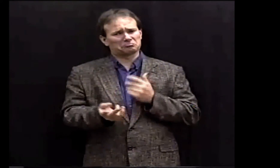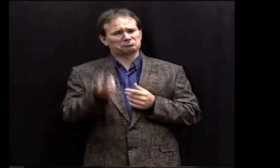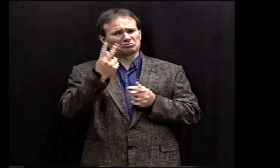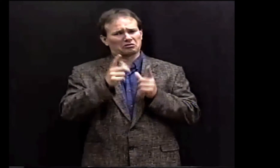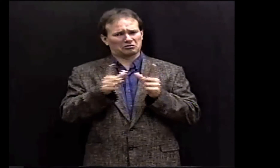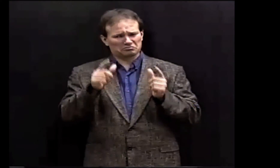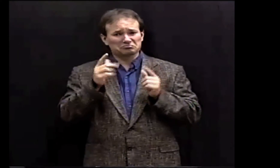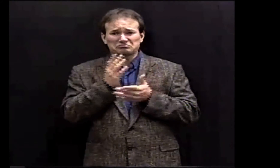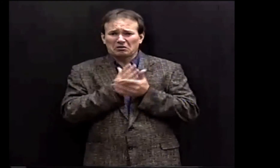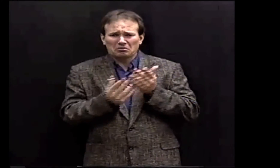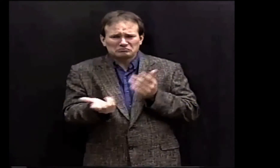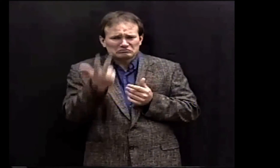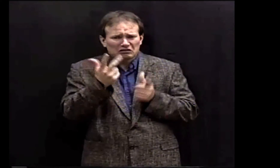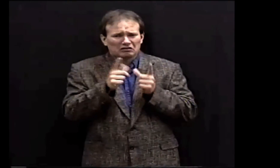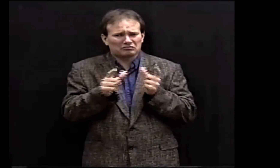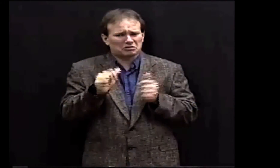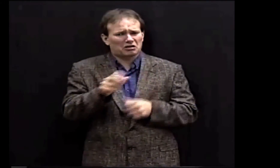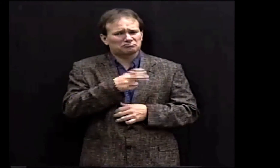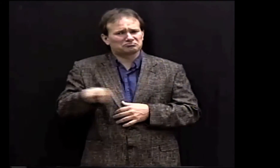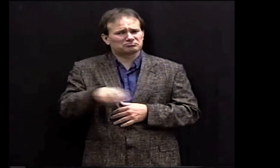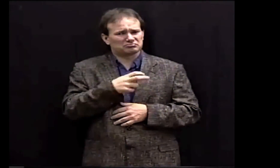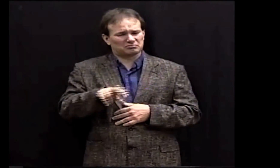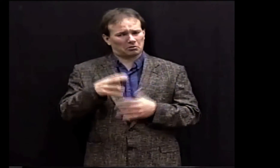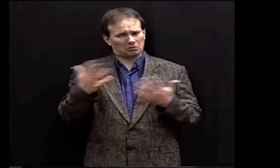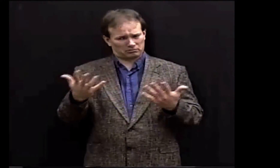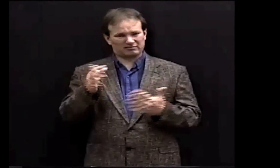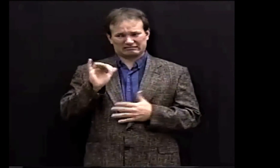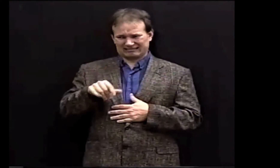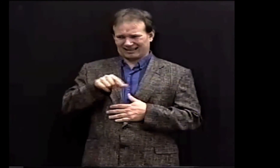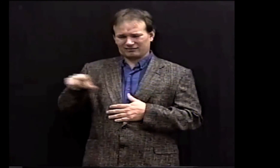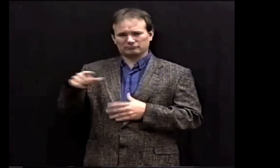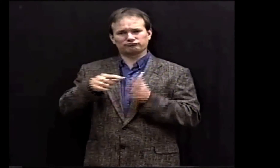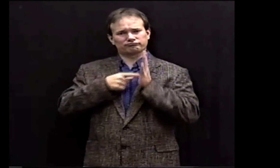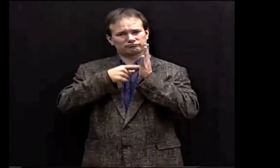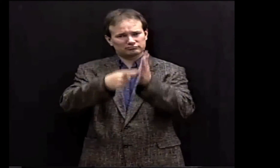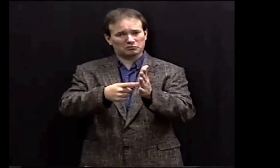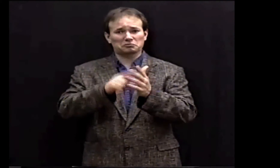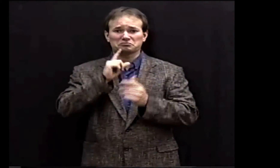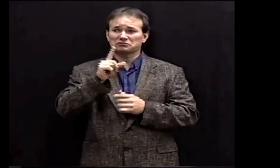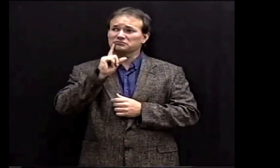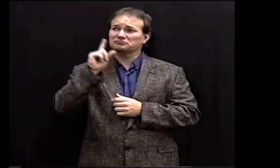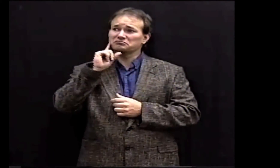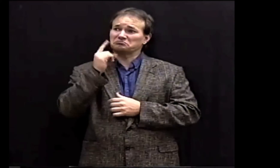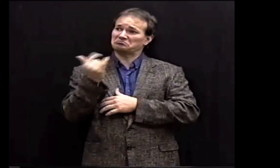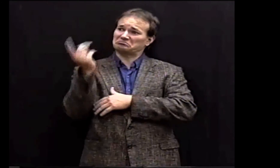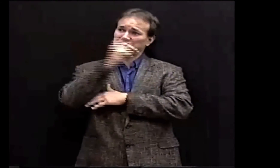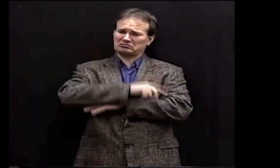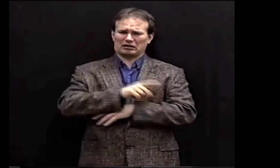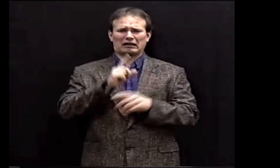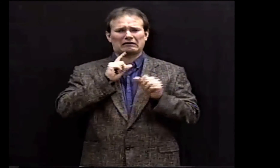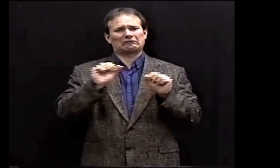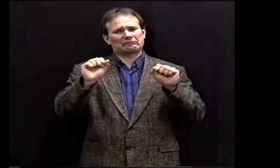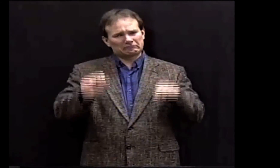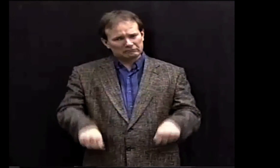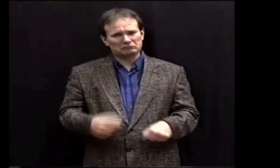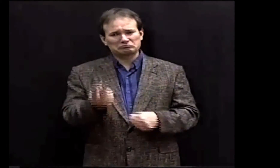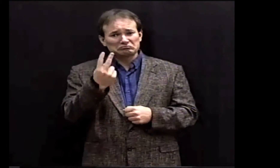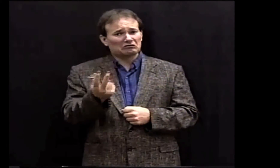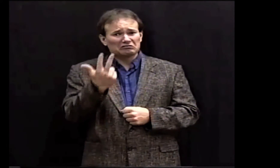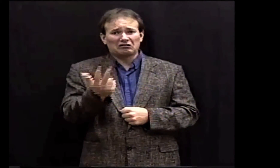We are seeing that deaf people can certainly master 2 to 3 or even 4 languages. We want to encourage more parents of